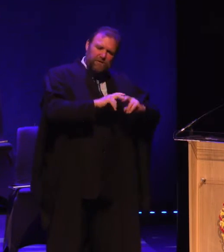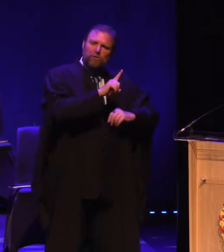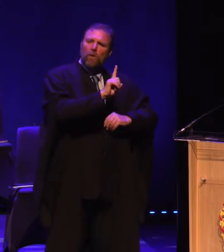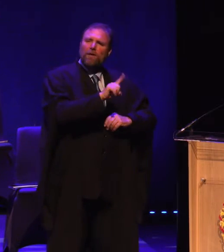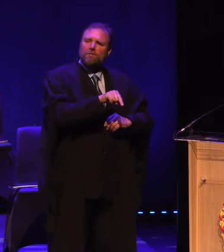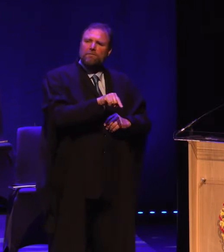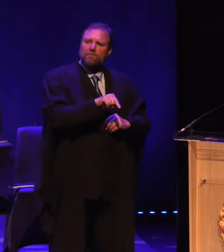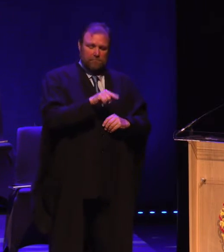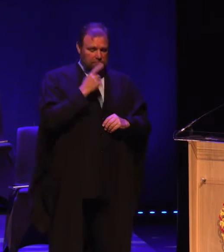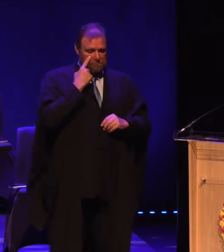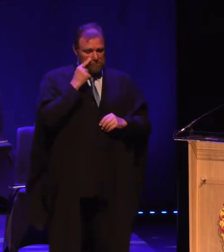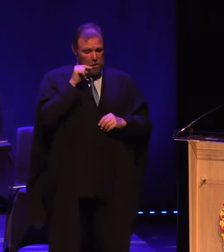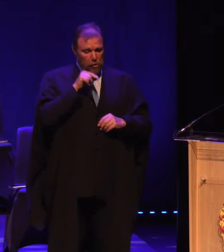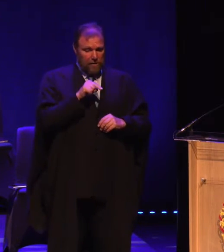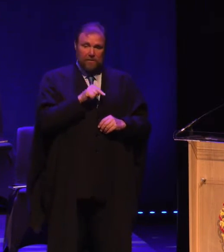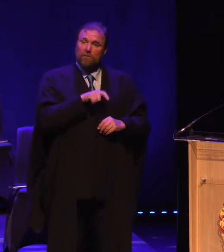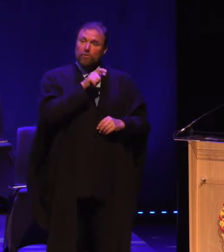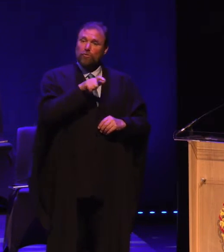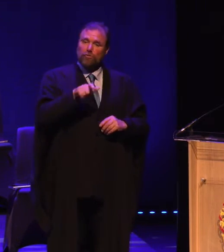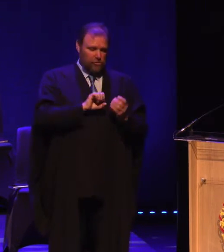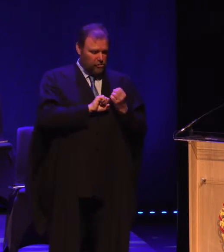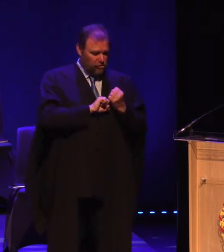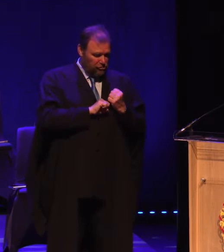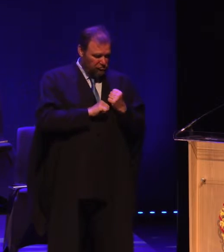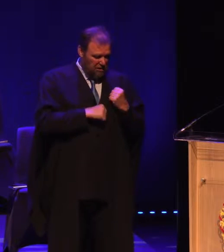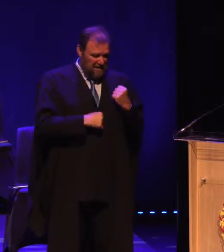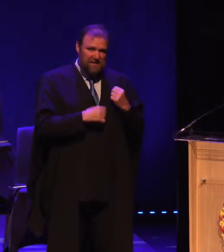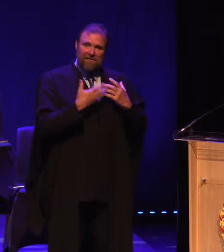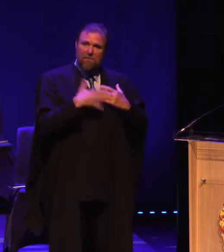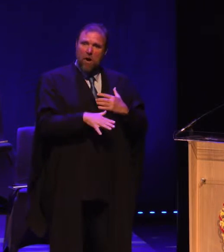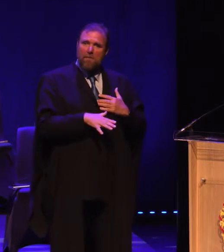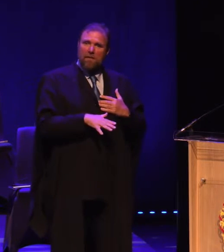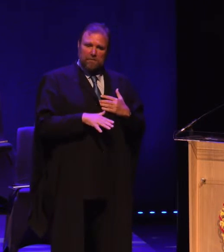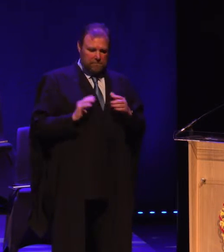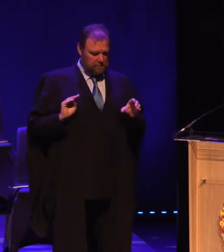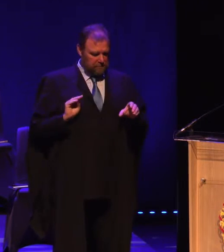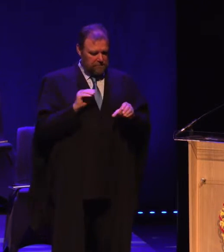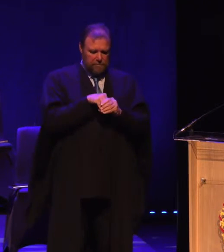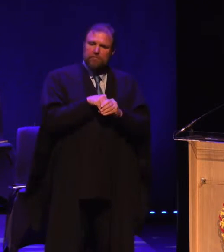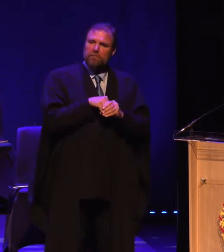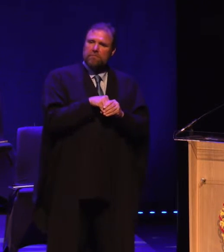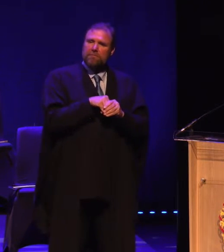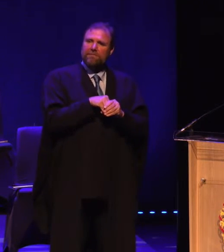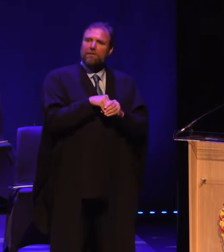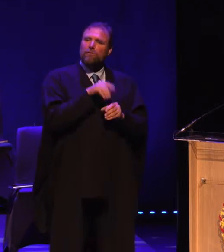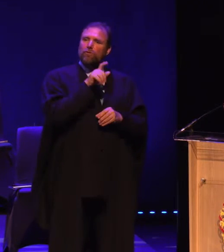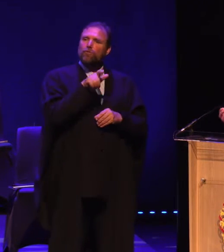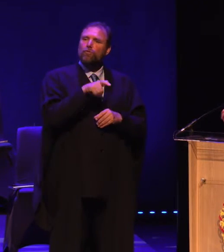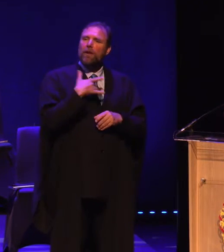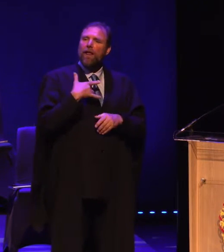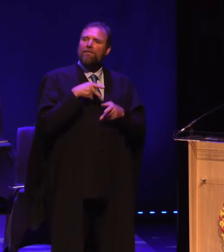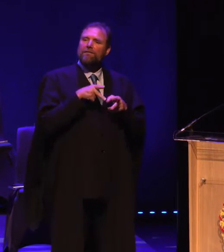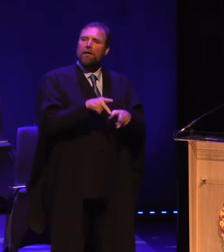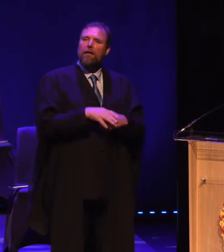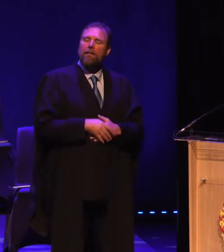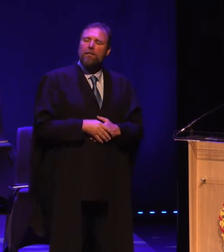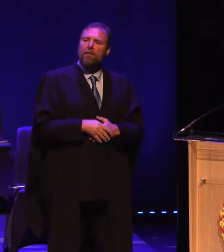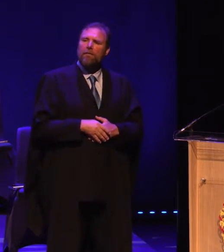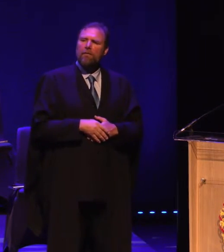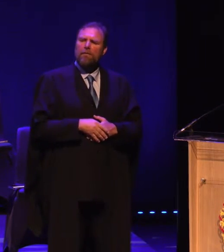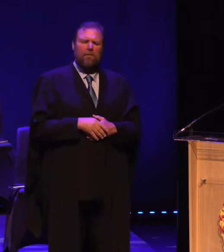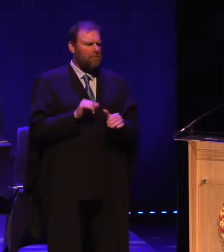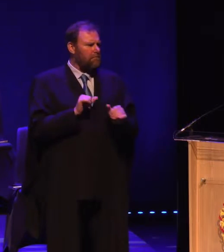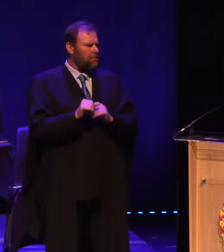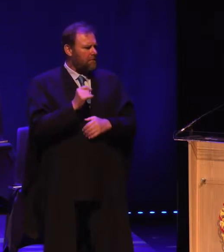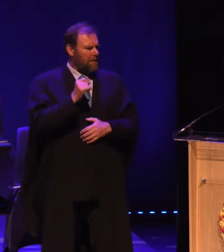in response to that stressful transition into the student lifestyle, to try and better understand how we, as academics